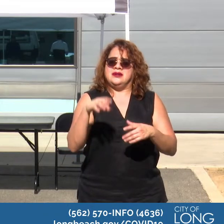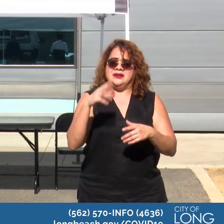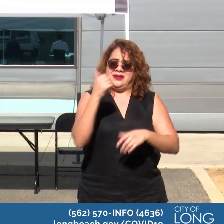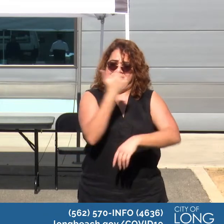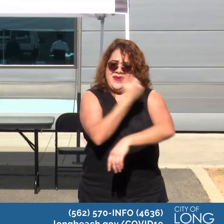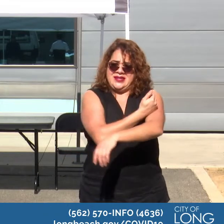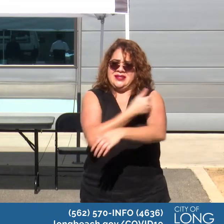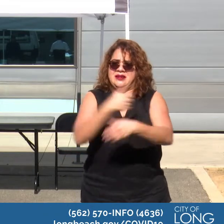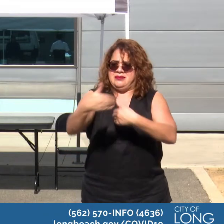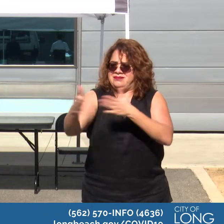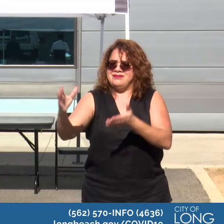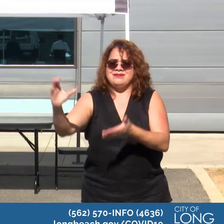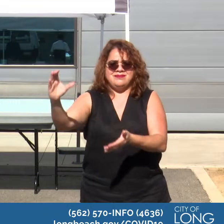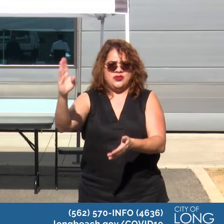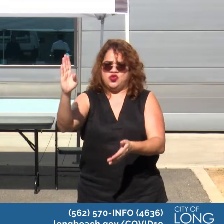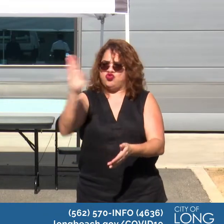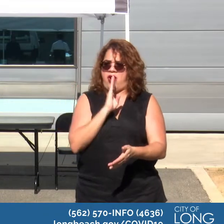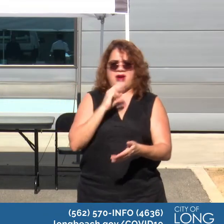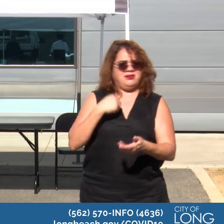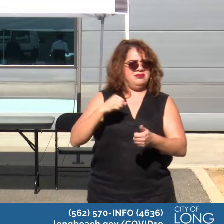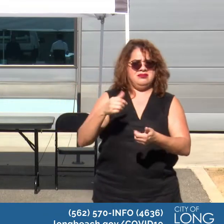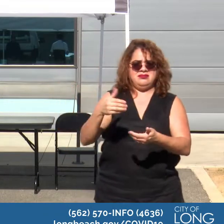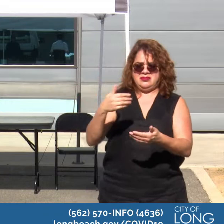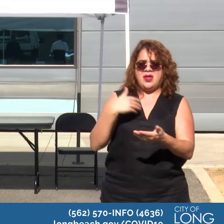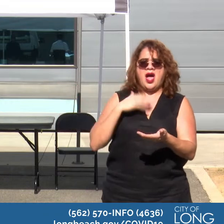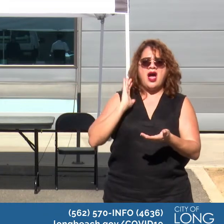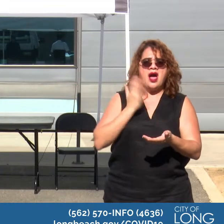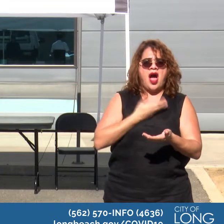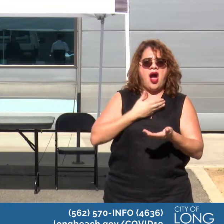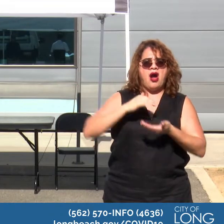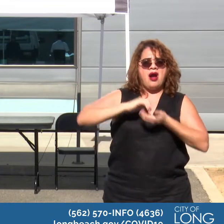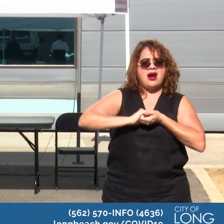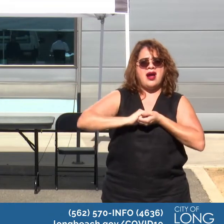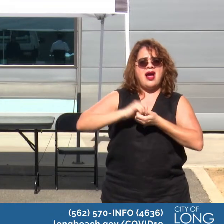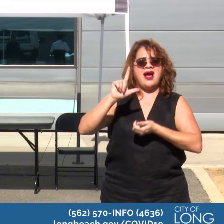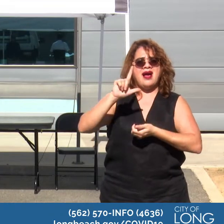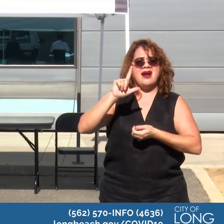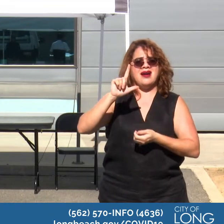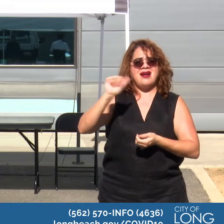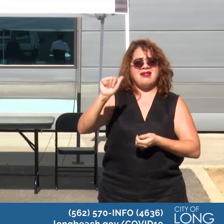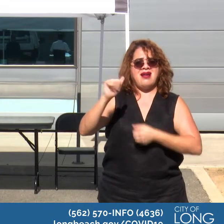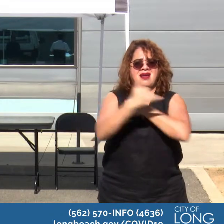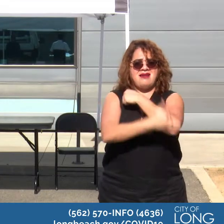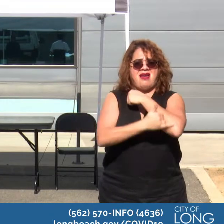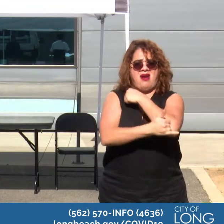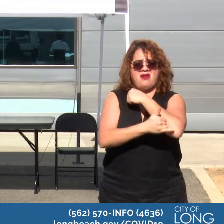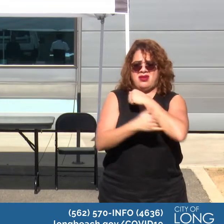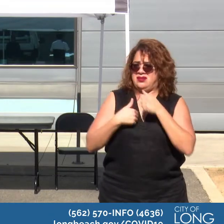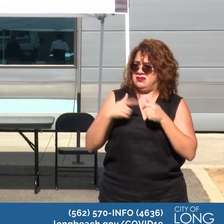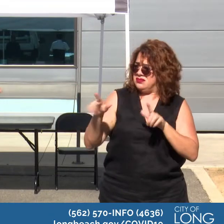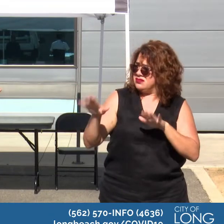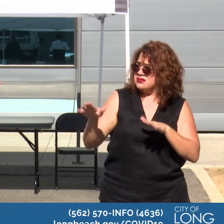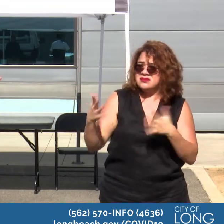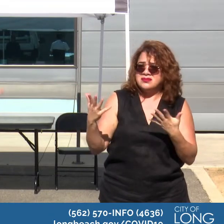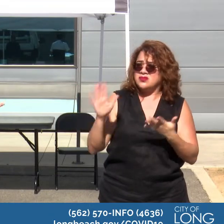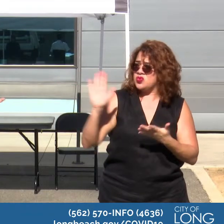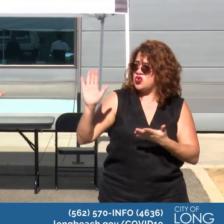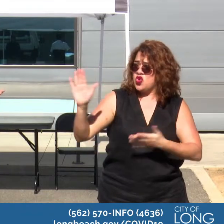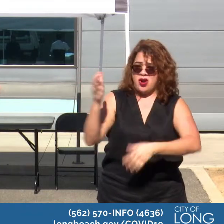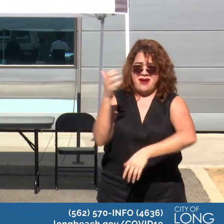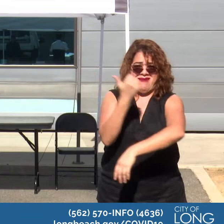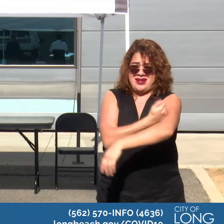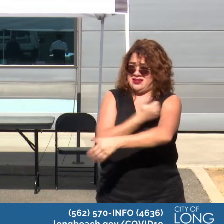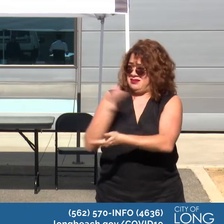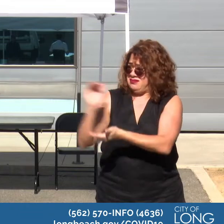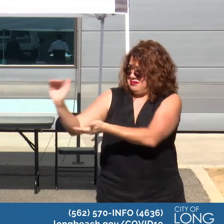to our partners at the county, and we've already made the offer and said, hey, if you can get us some of your vaccine, we'll vaccinate more.